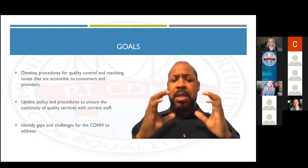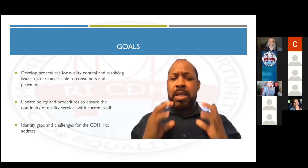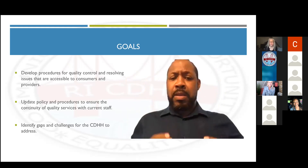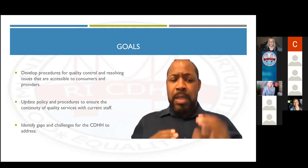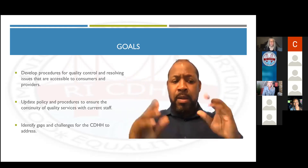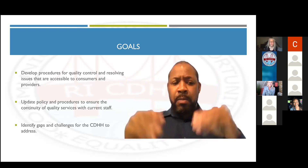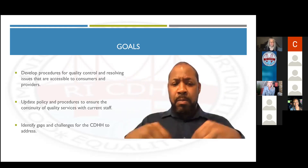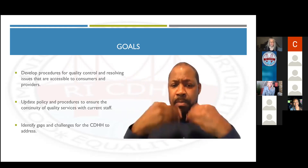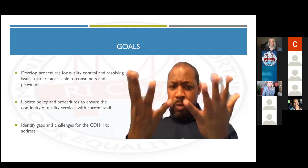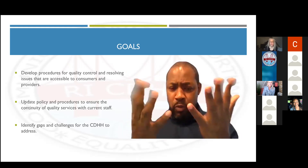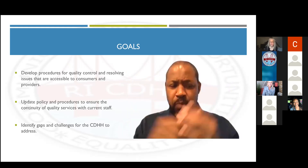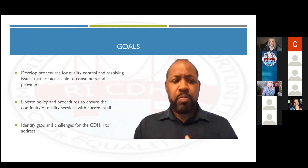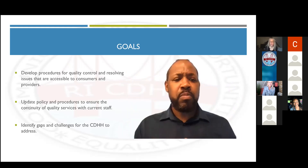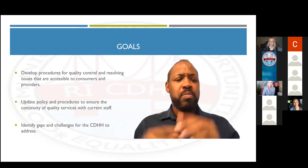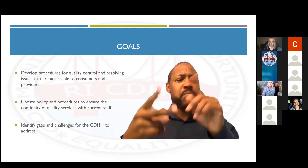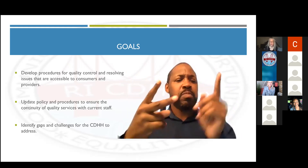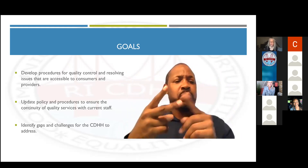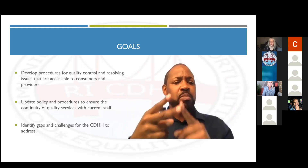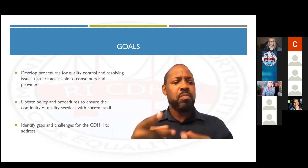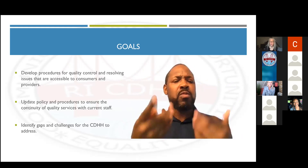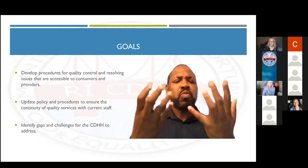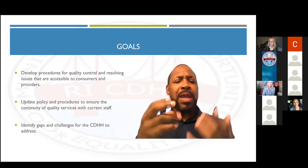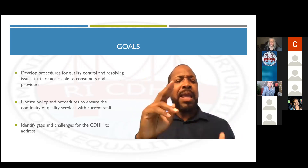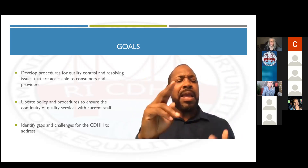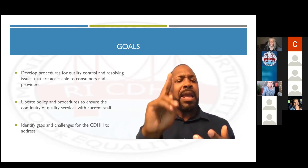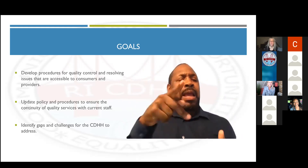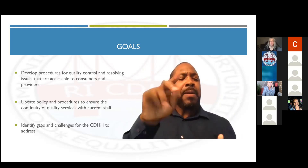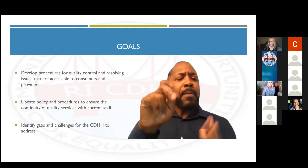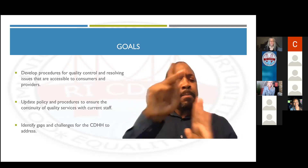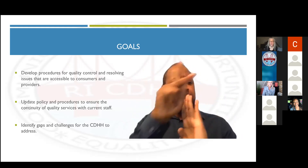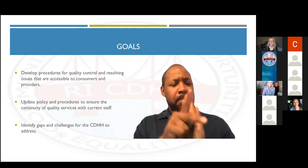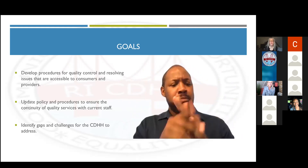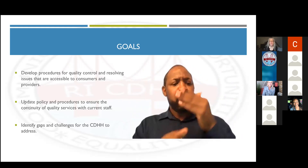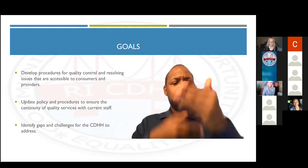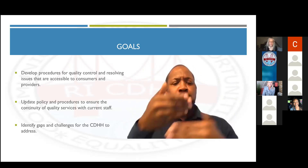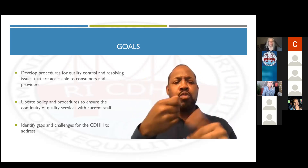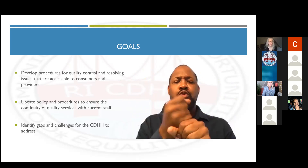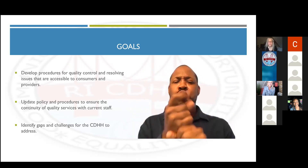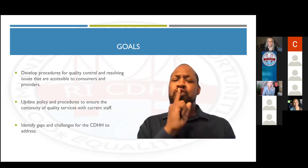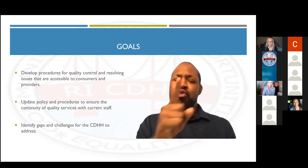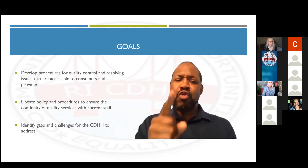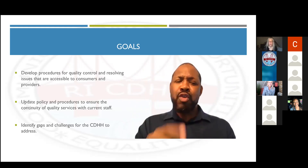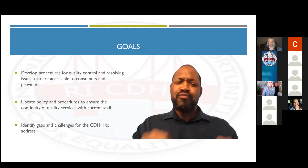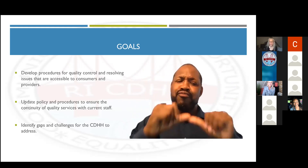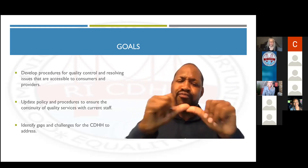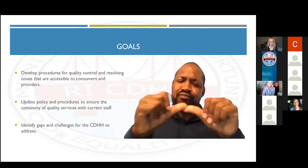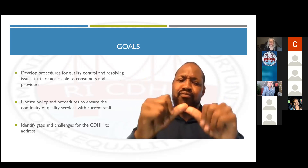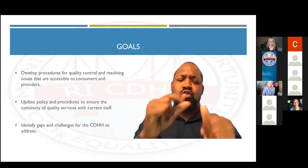procedures to ensure the continuity of quality services with the current staff, and develop procedures for quality control and